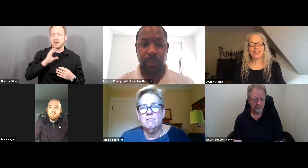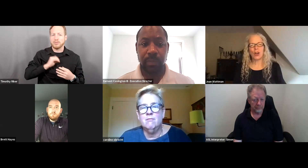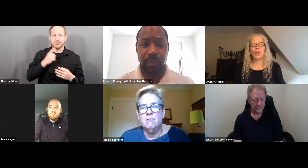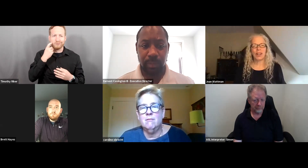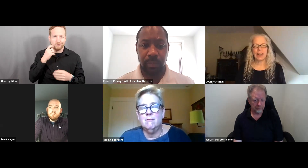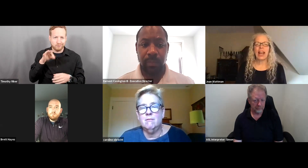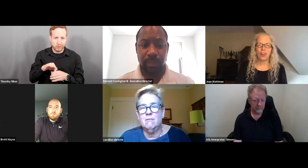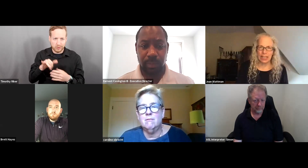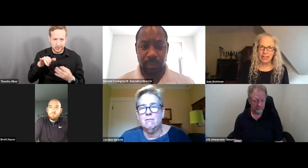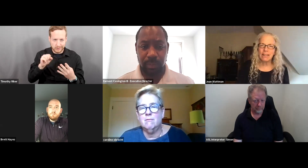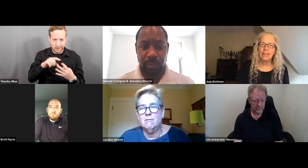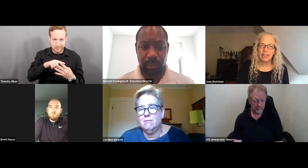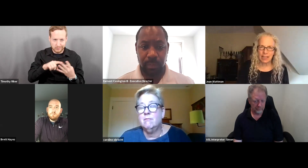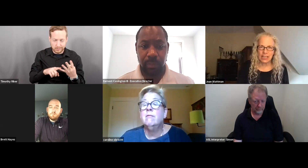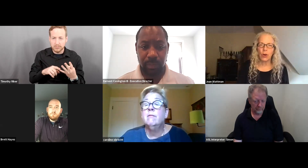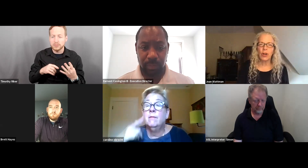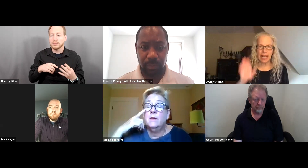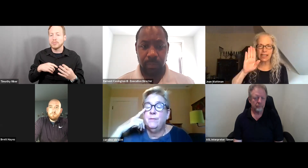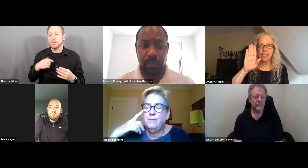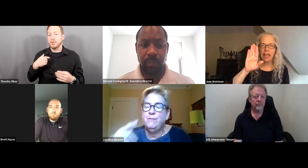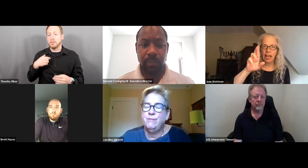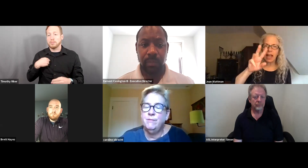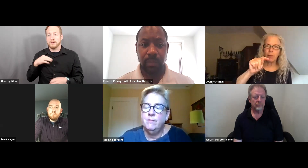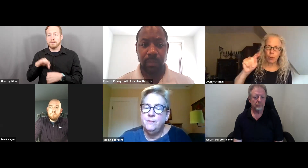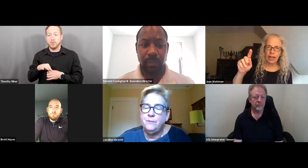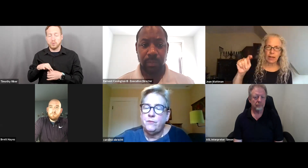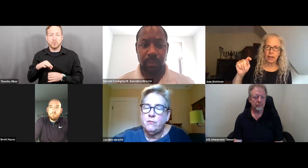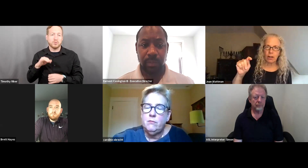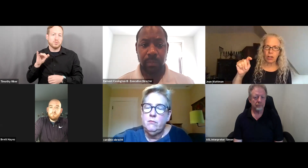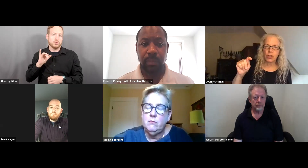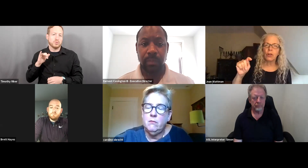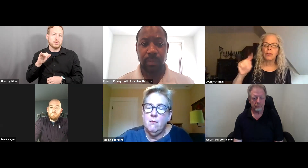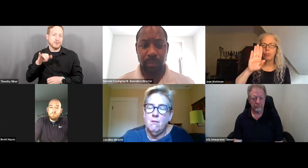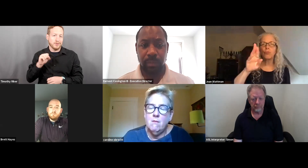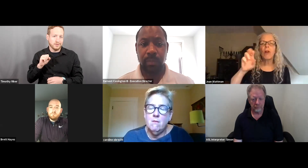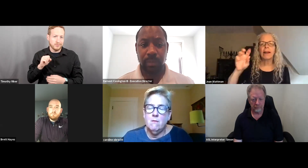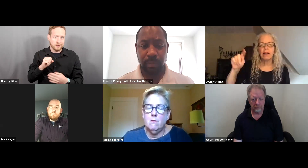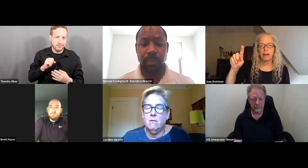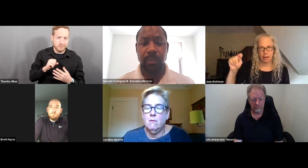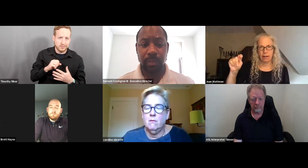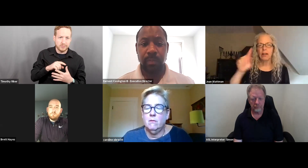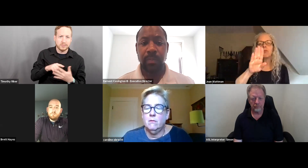Okay, so Carolyn is voting yes, and Brett also?